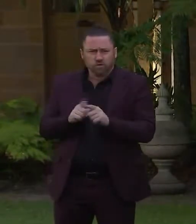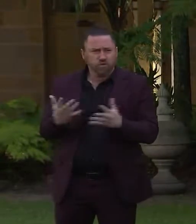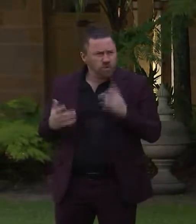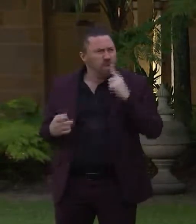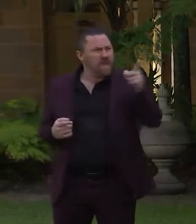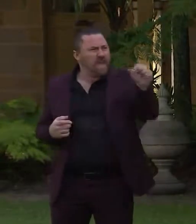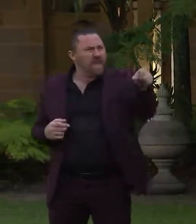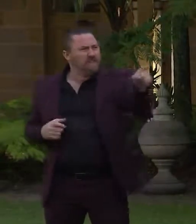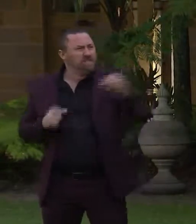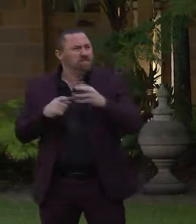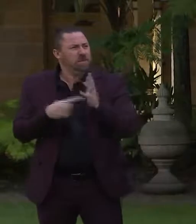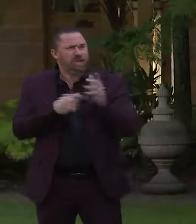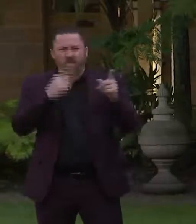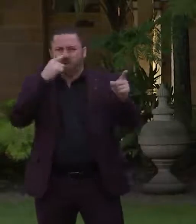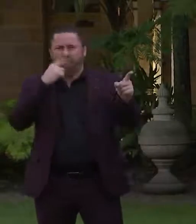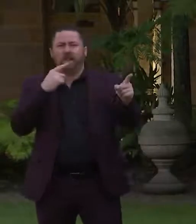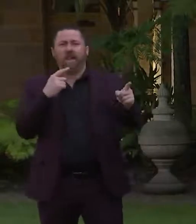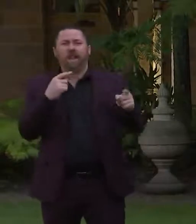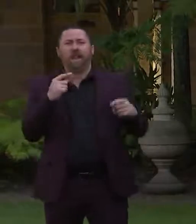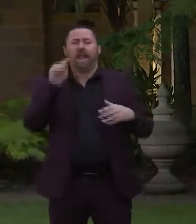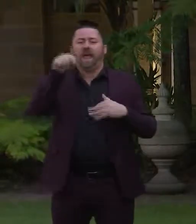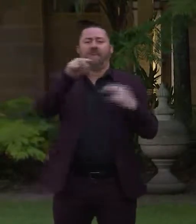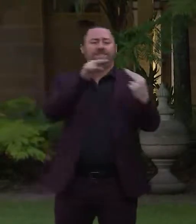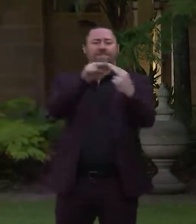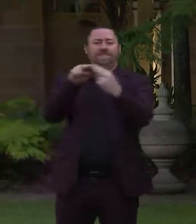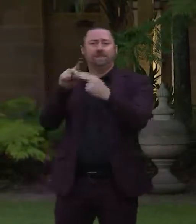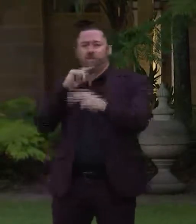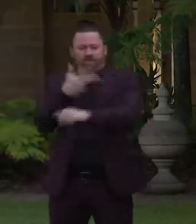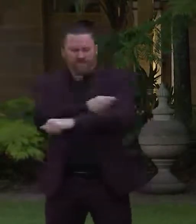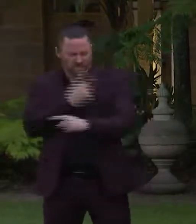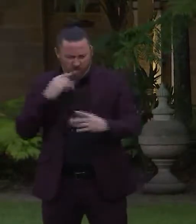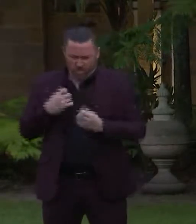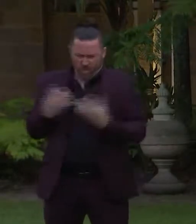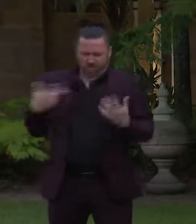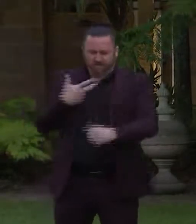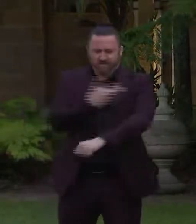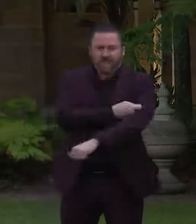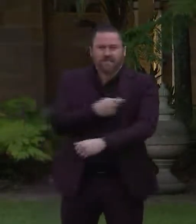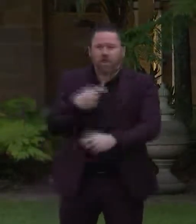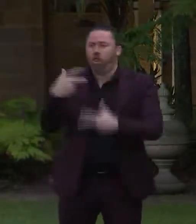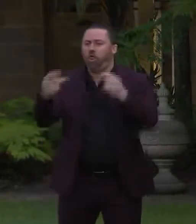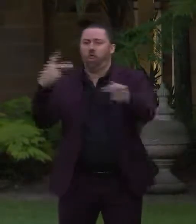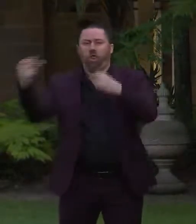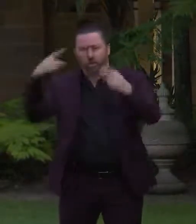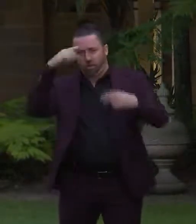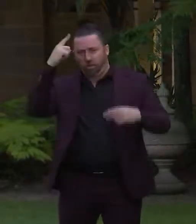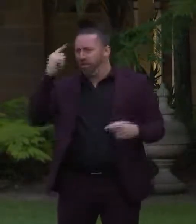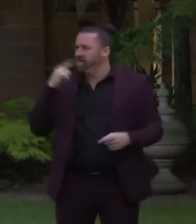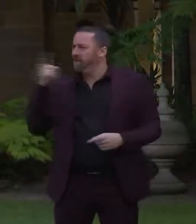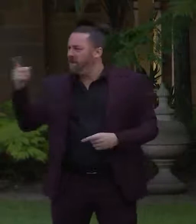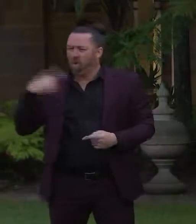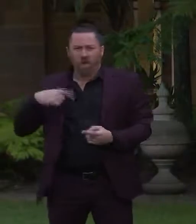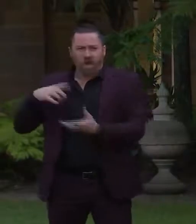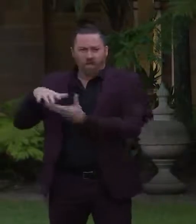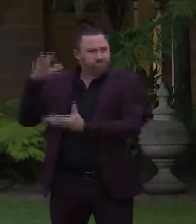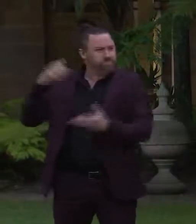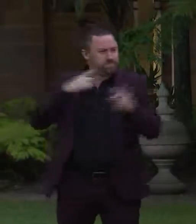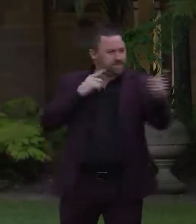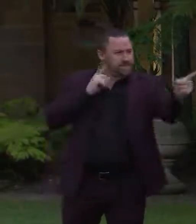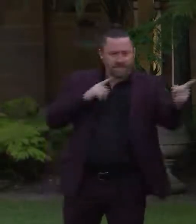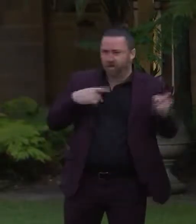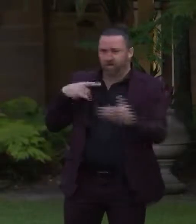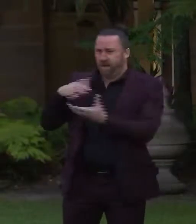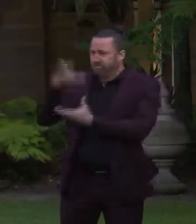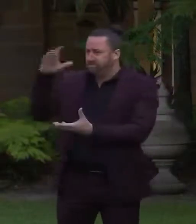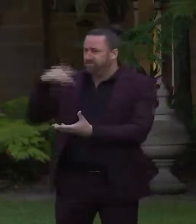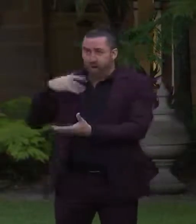are, but that's right, we're not going to waste. No, we're not going to waste that vaccine. We're not going to waste that vaccine. why are we stockpiling? Why are we stockpiling